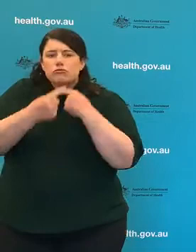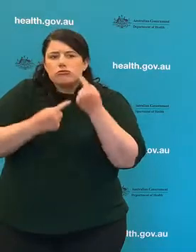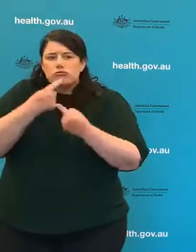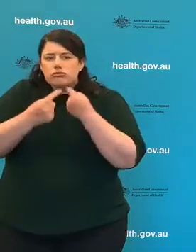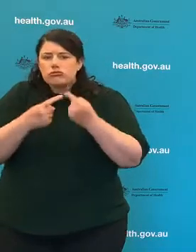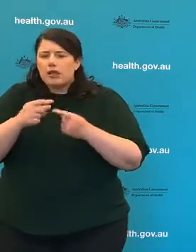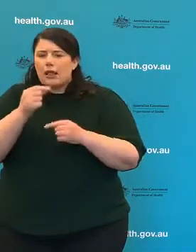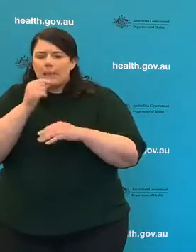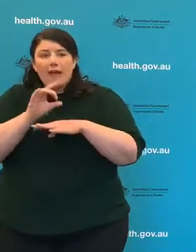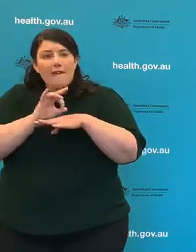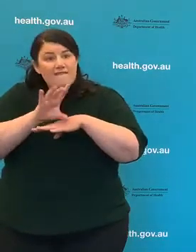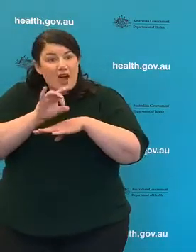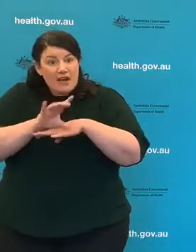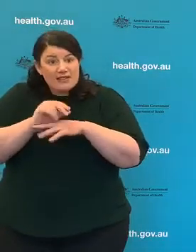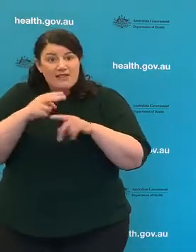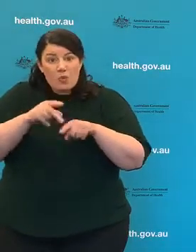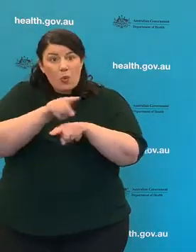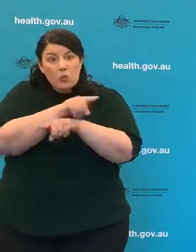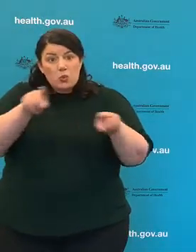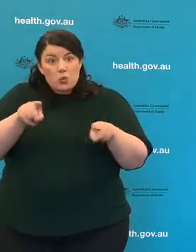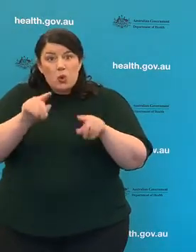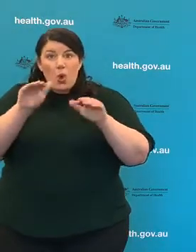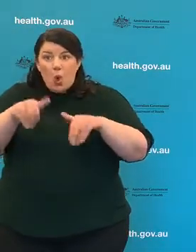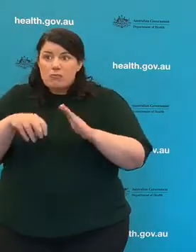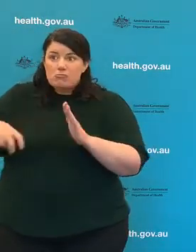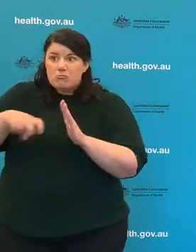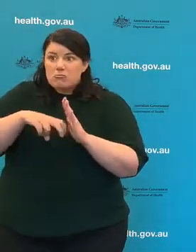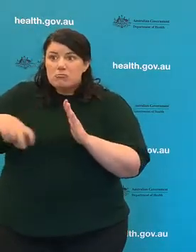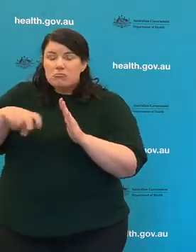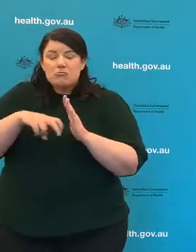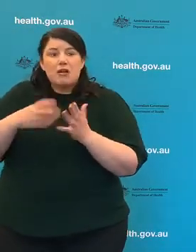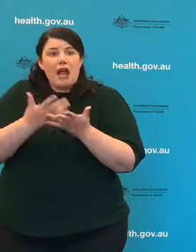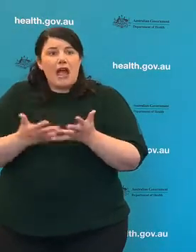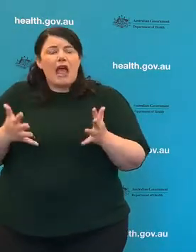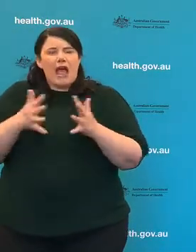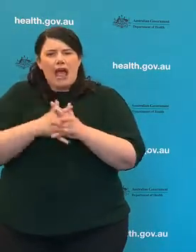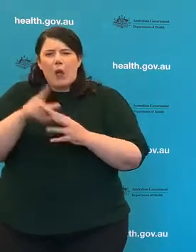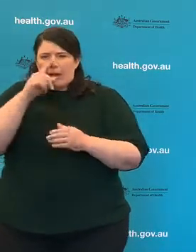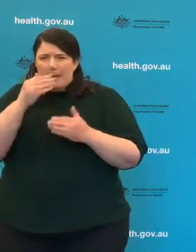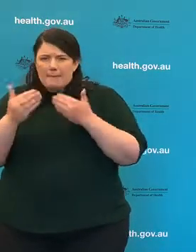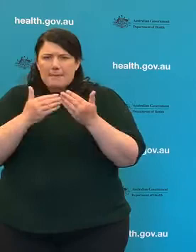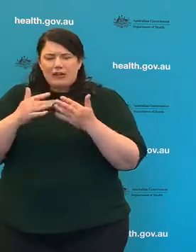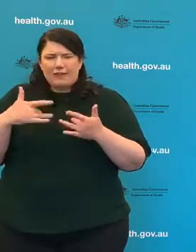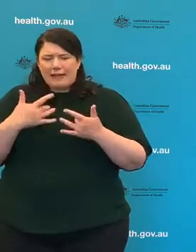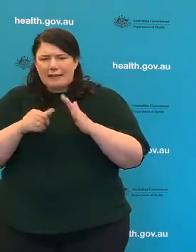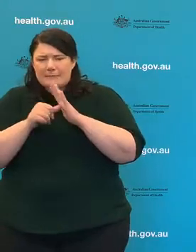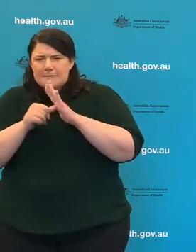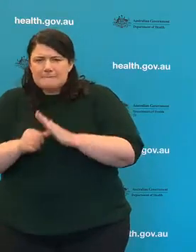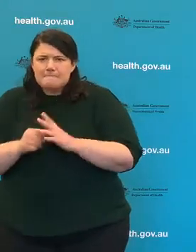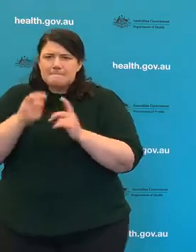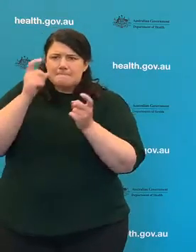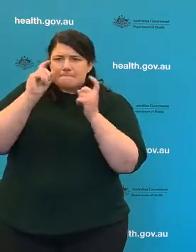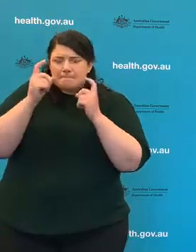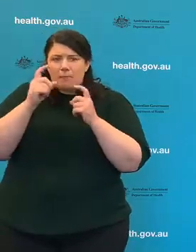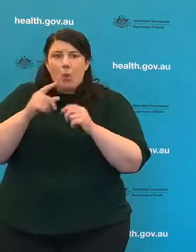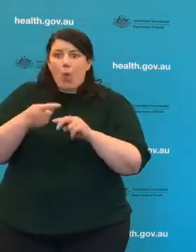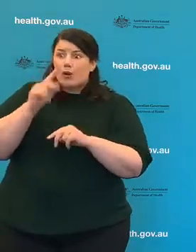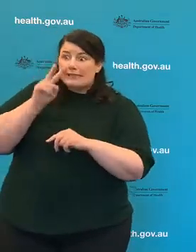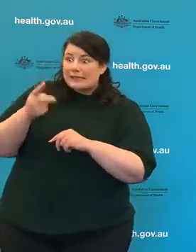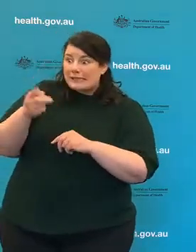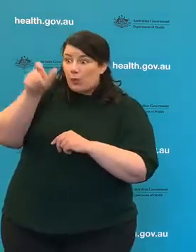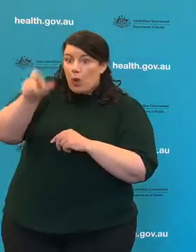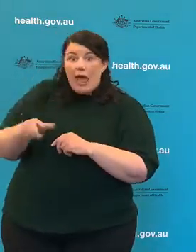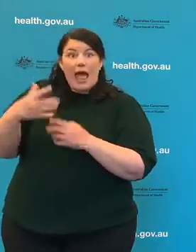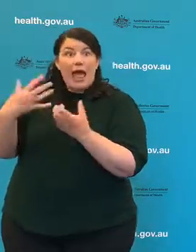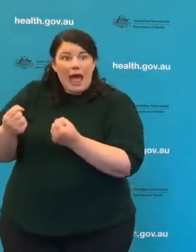advice on how we might tackle mental health in our own families, and some concrete advice